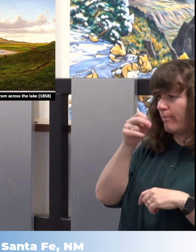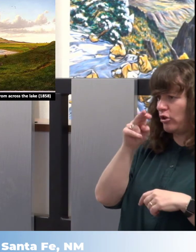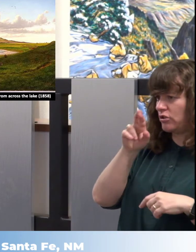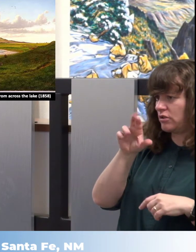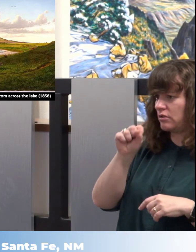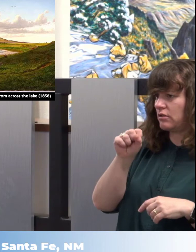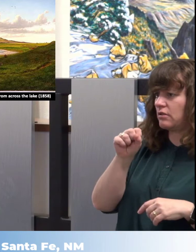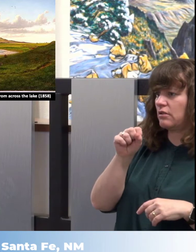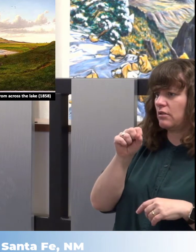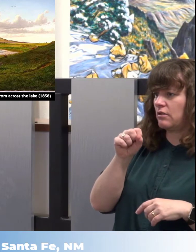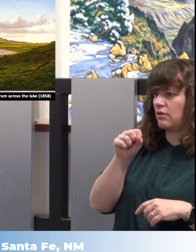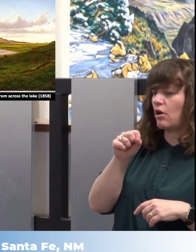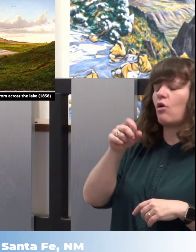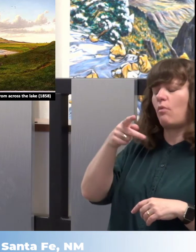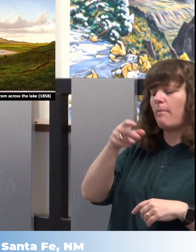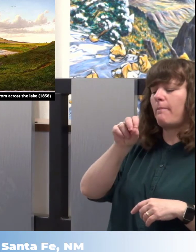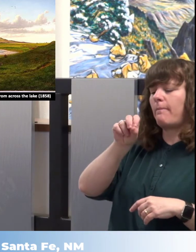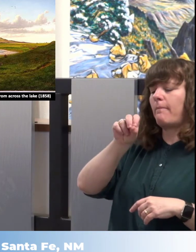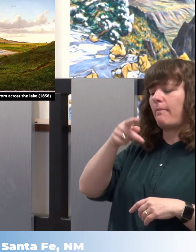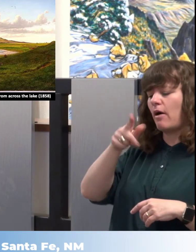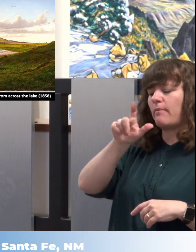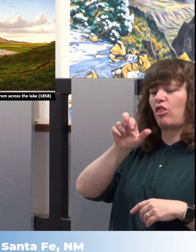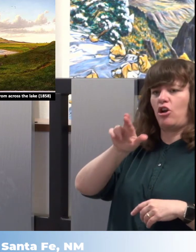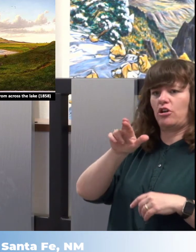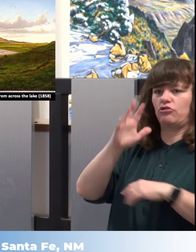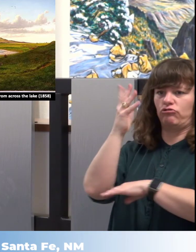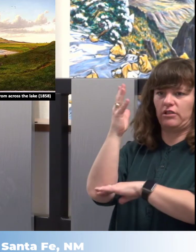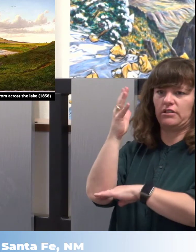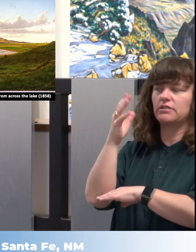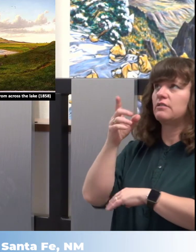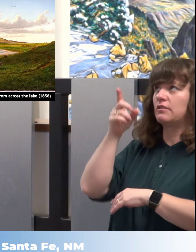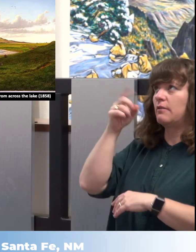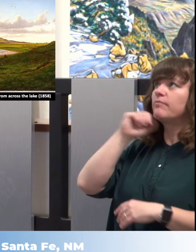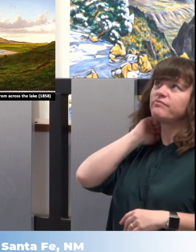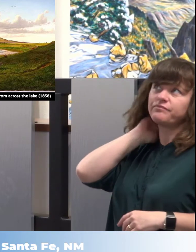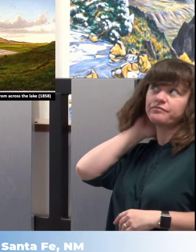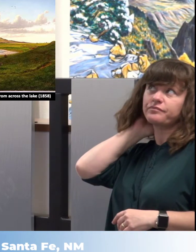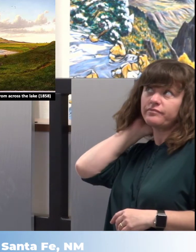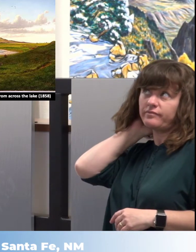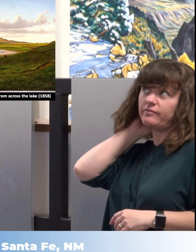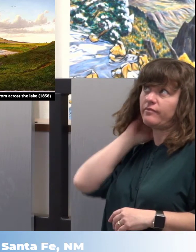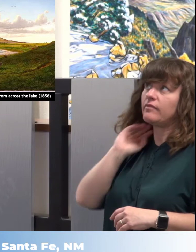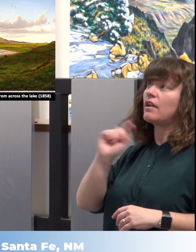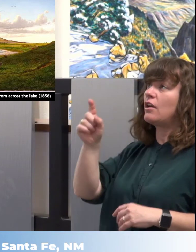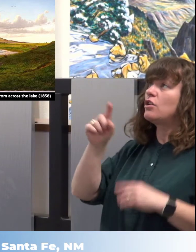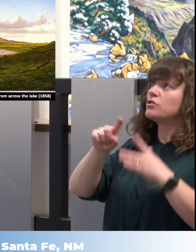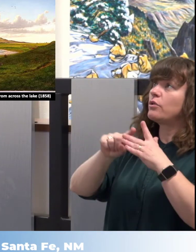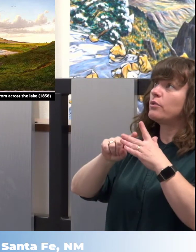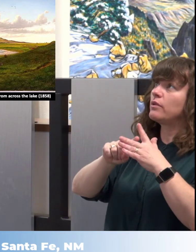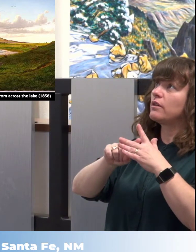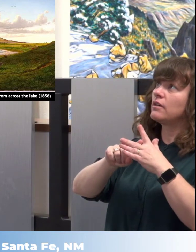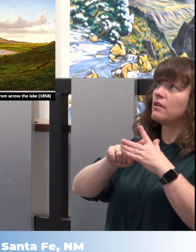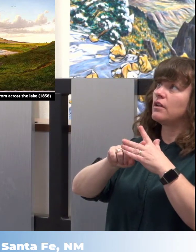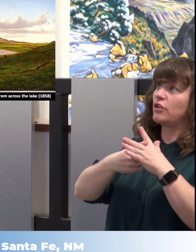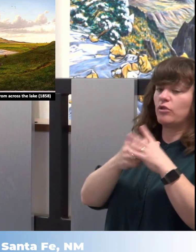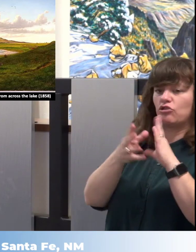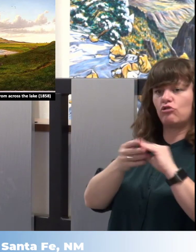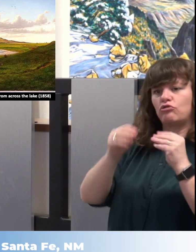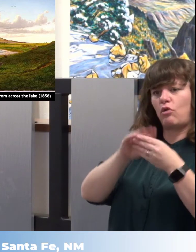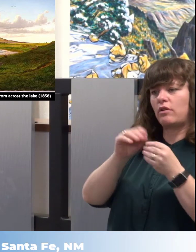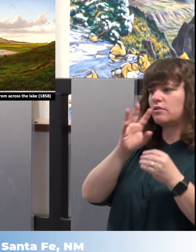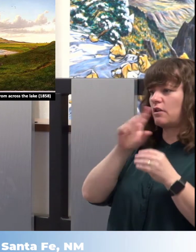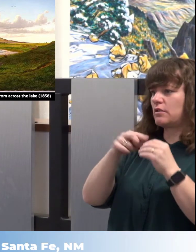along the road that comes into the house. The original explorers talked about the hills being there and everything was